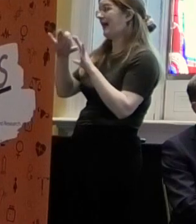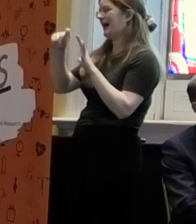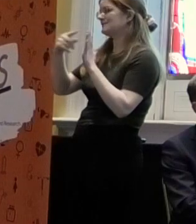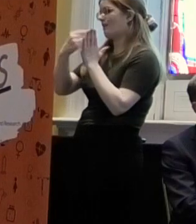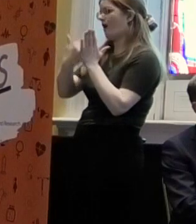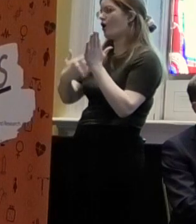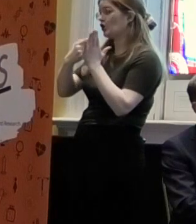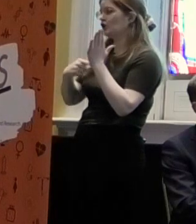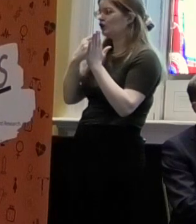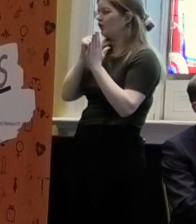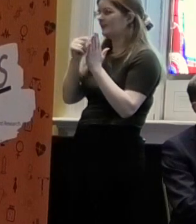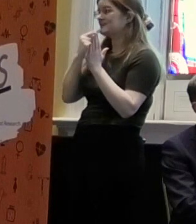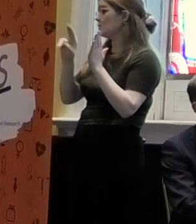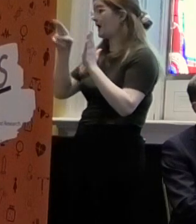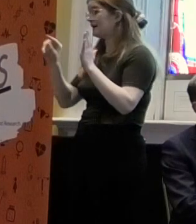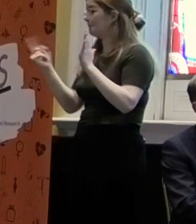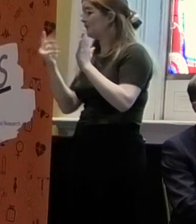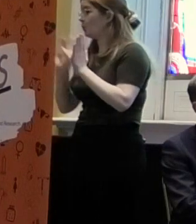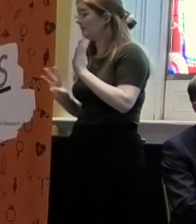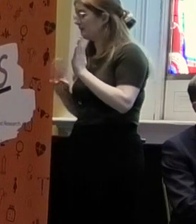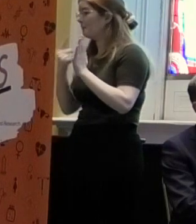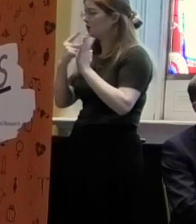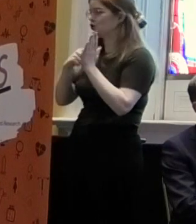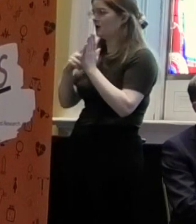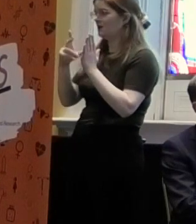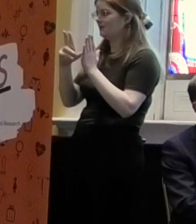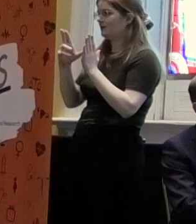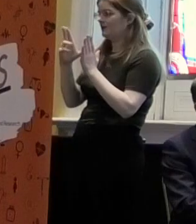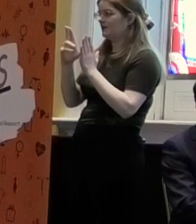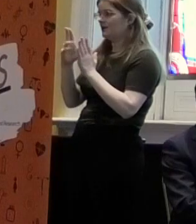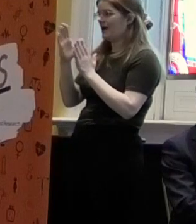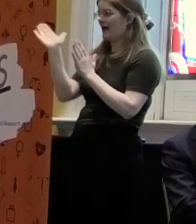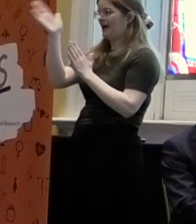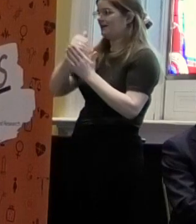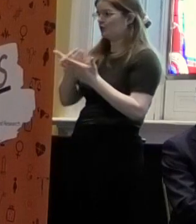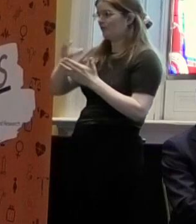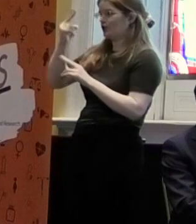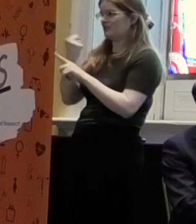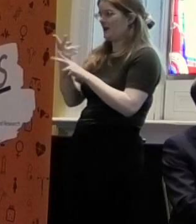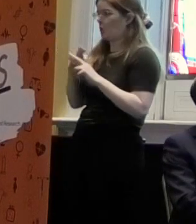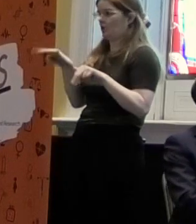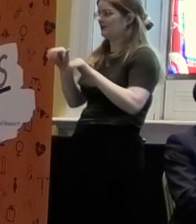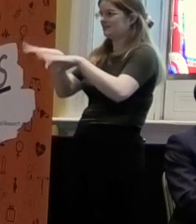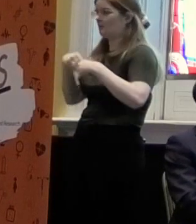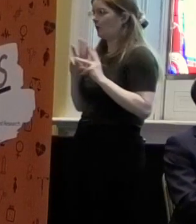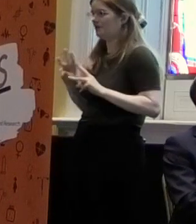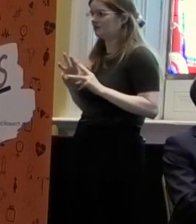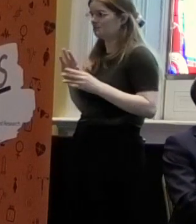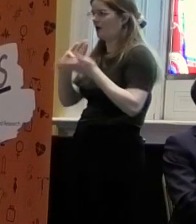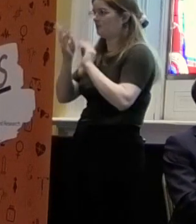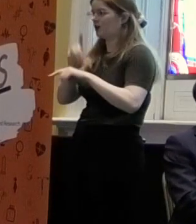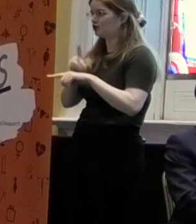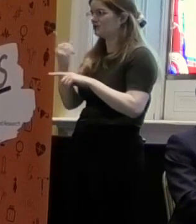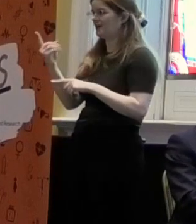doesn't say you can't be a woman practice medicine, but none of the qualifying bodies will allow women to take their exams. And so Sophia Jex-Blake and a number of other women, the